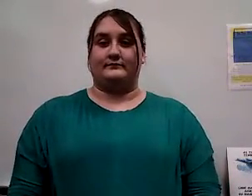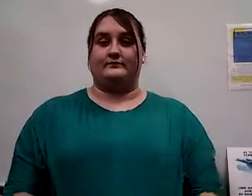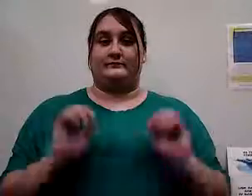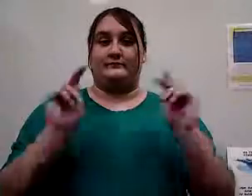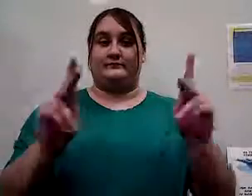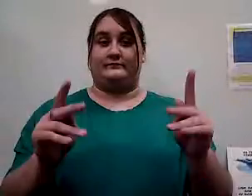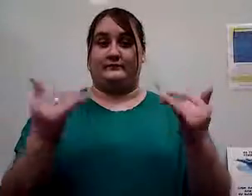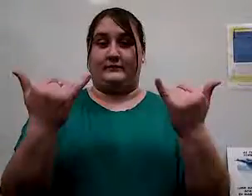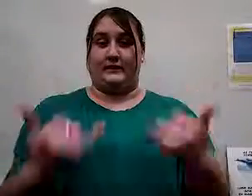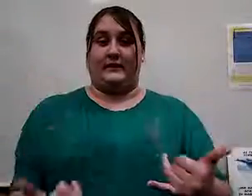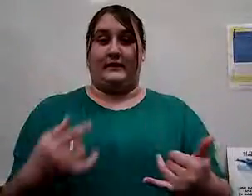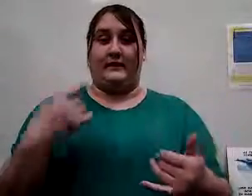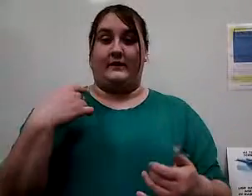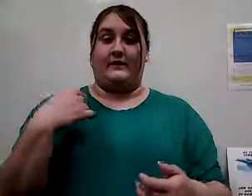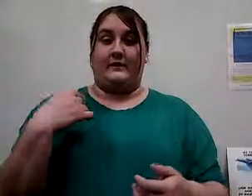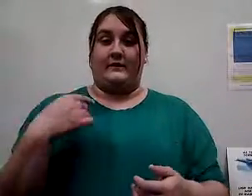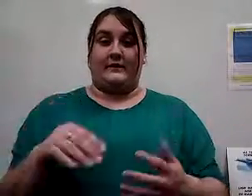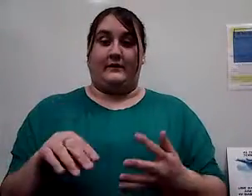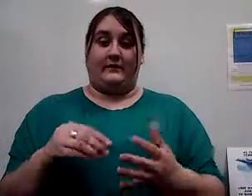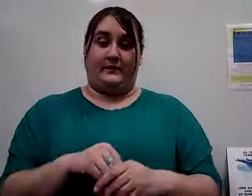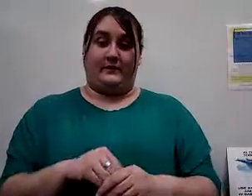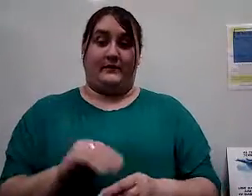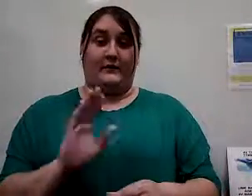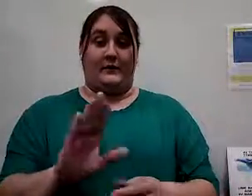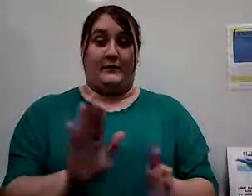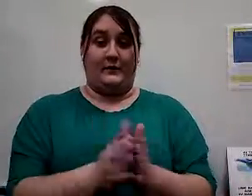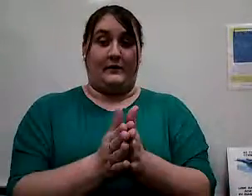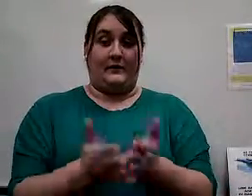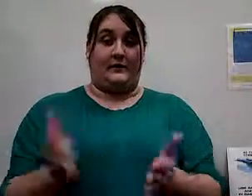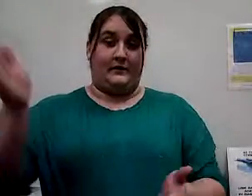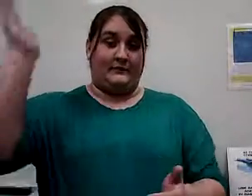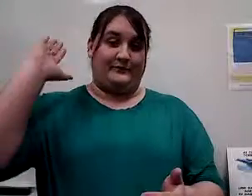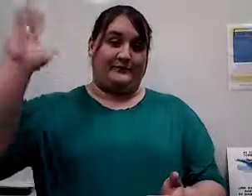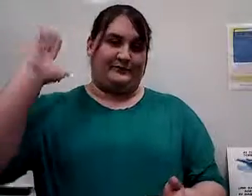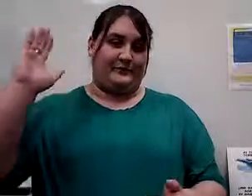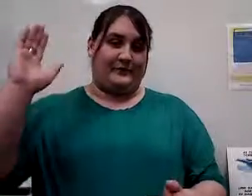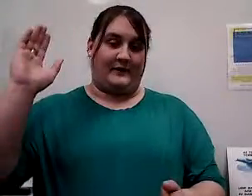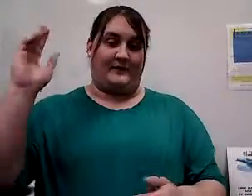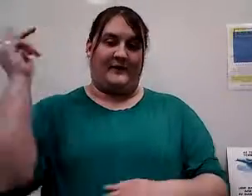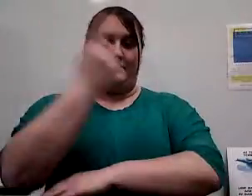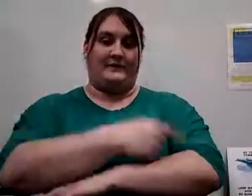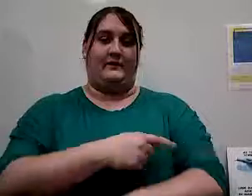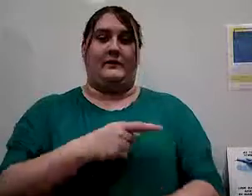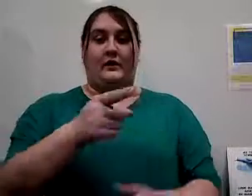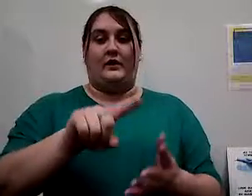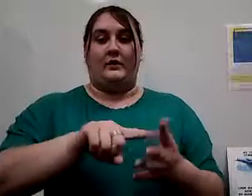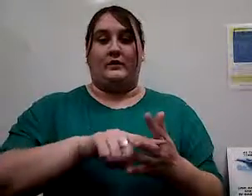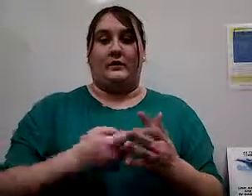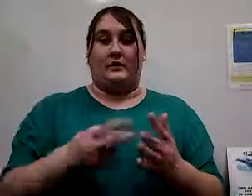Okay, today, in your text for the last few days, you started to read the information in a section